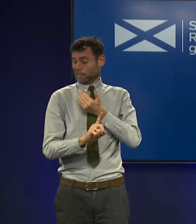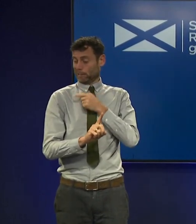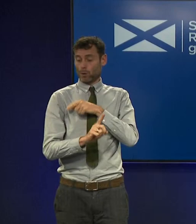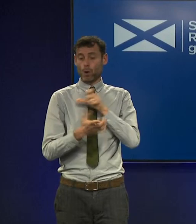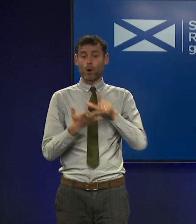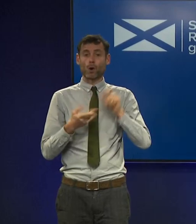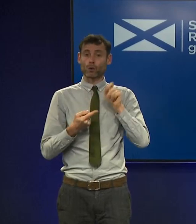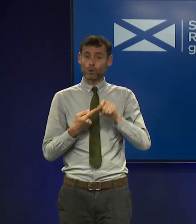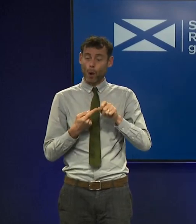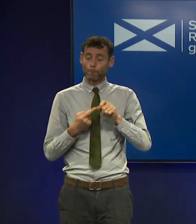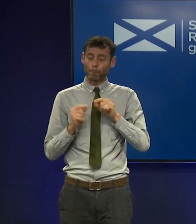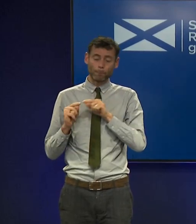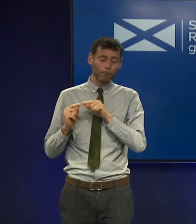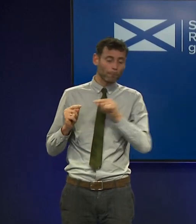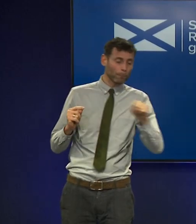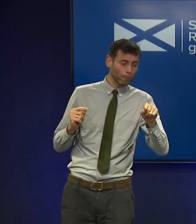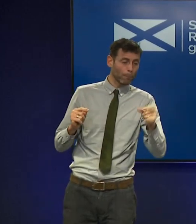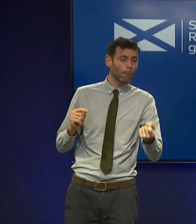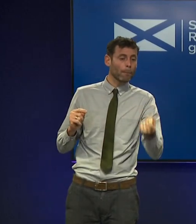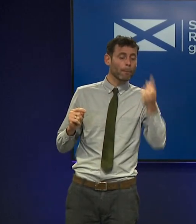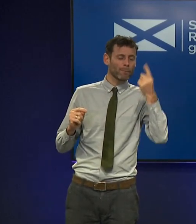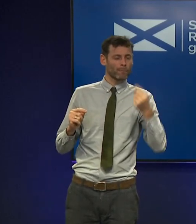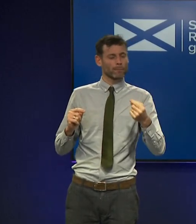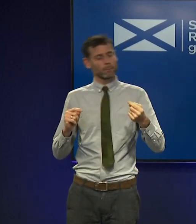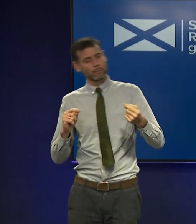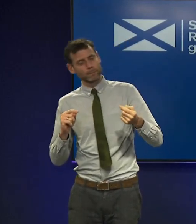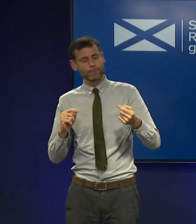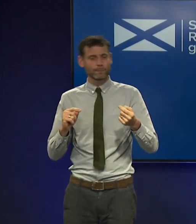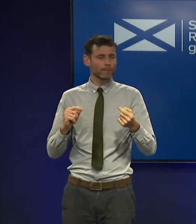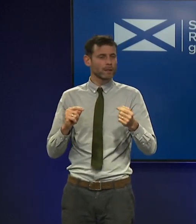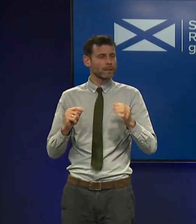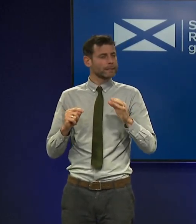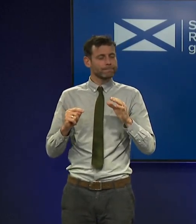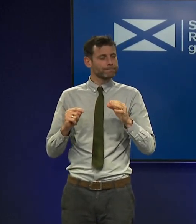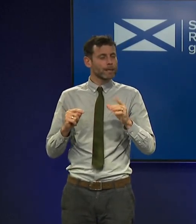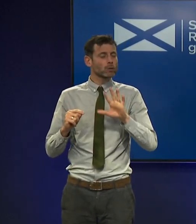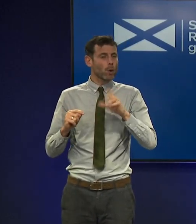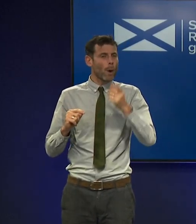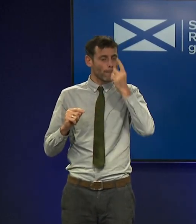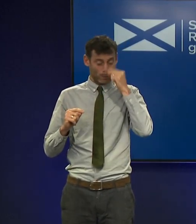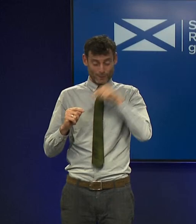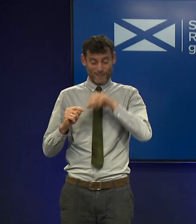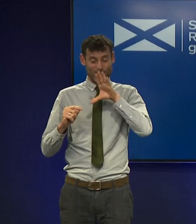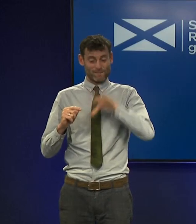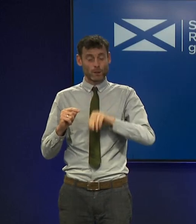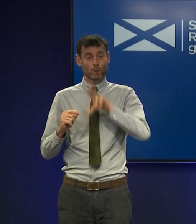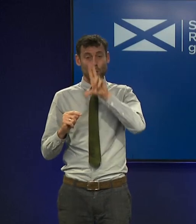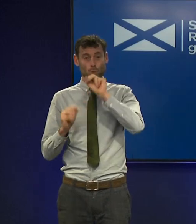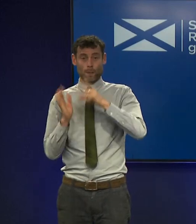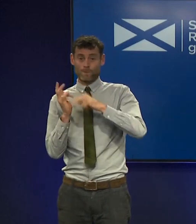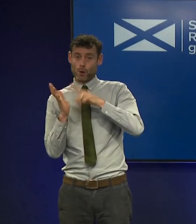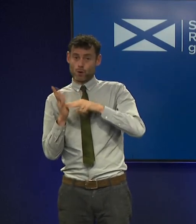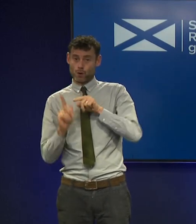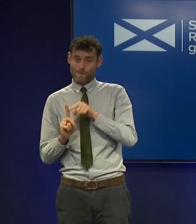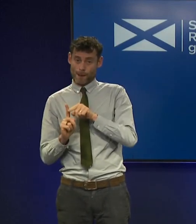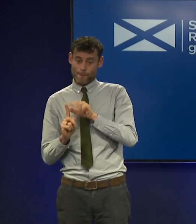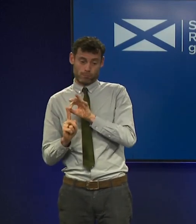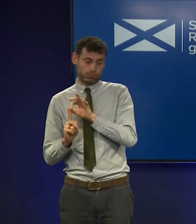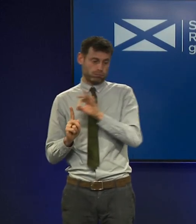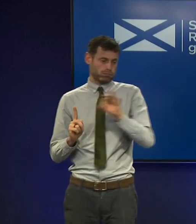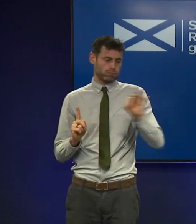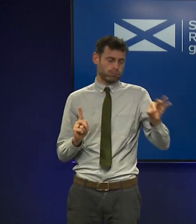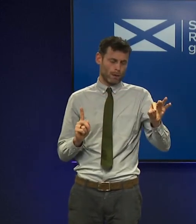perhaps also not probable that there are connections to COP. COP ended, I think, on the 12th of November. Had we had